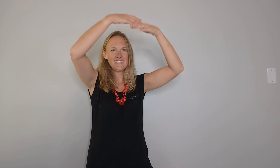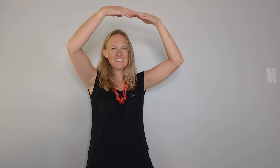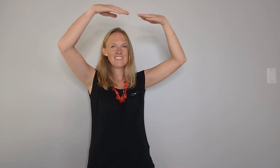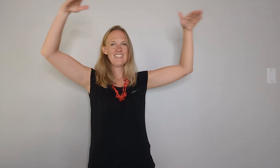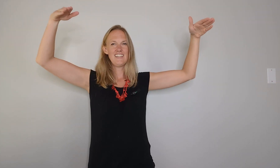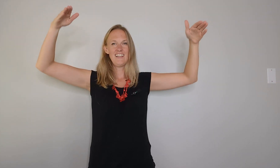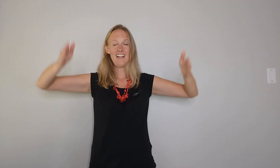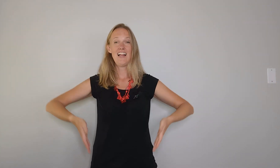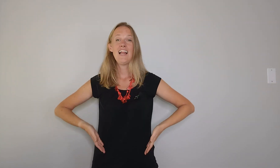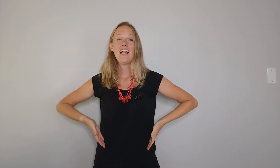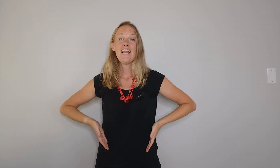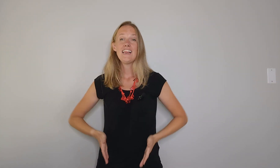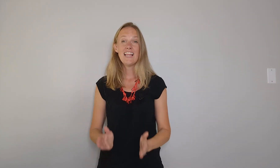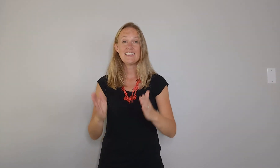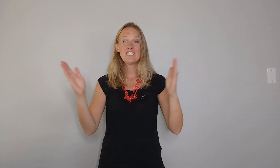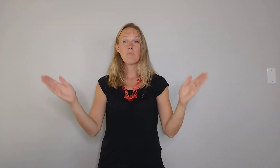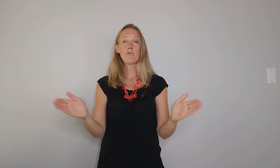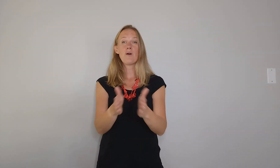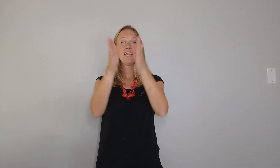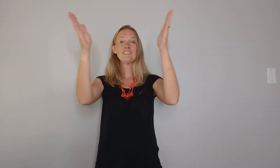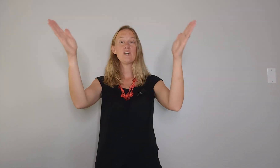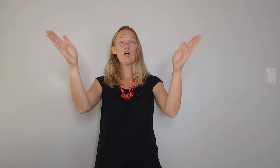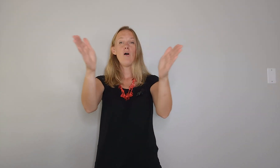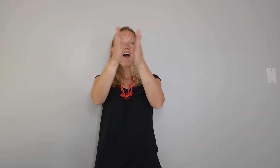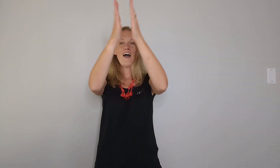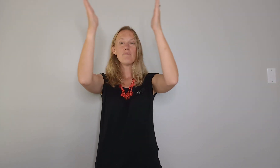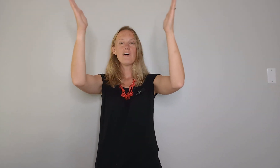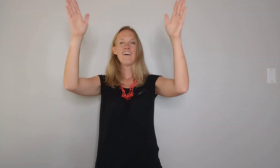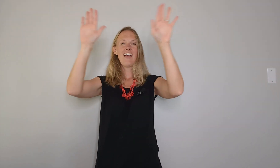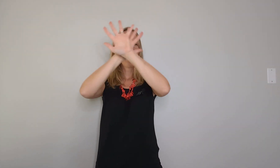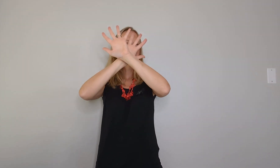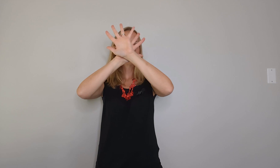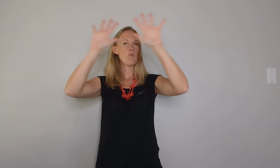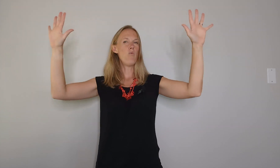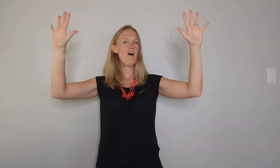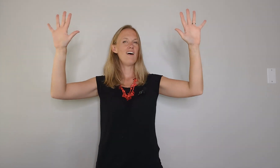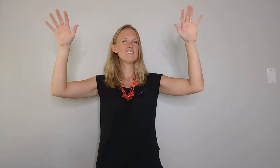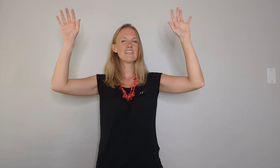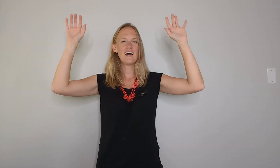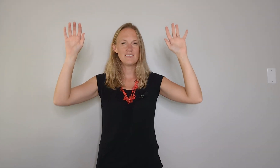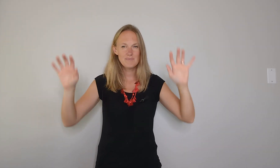heavens, let the praise go up as the walls come